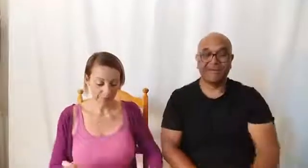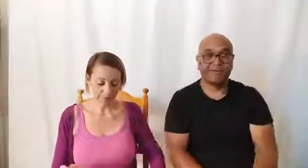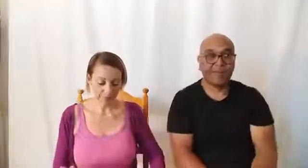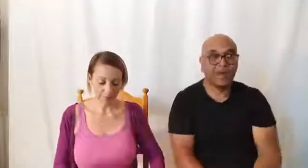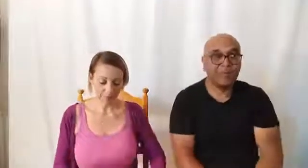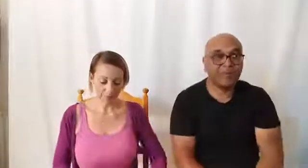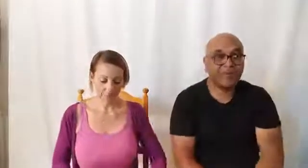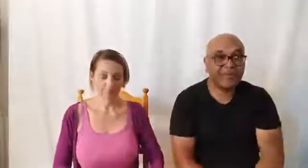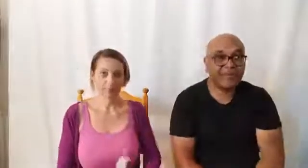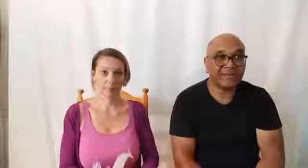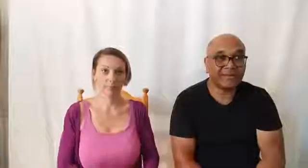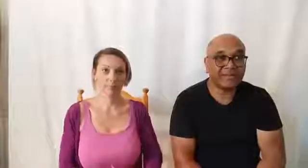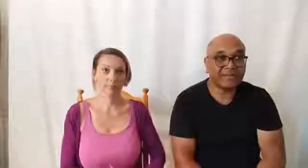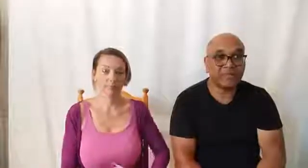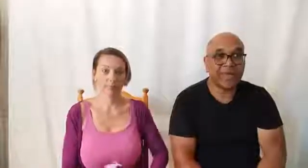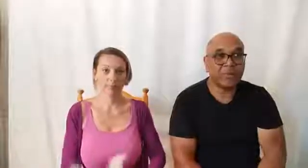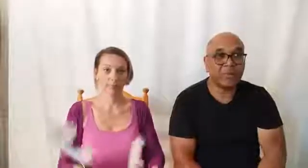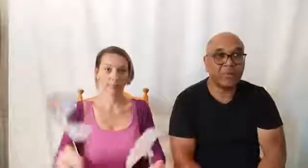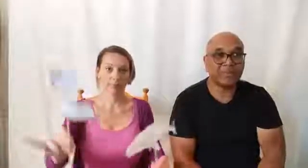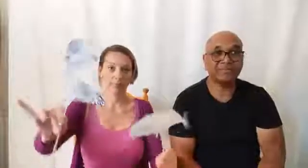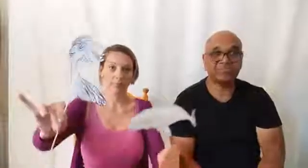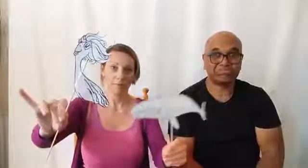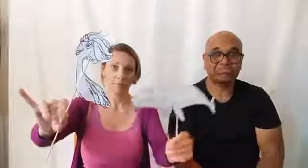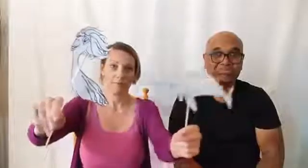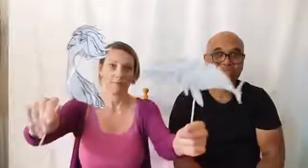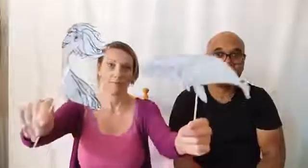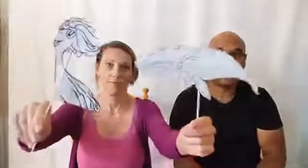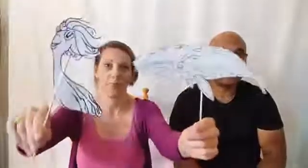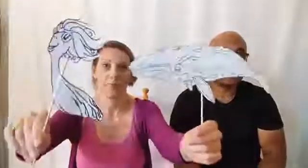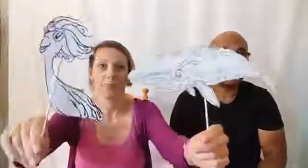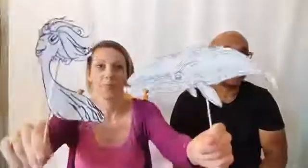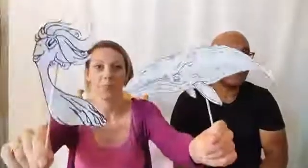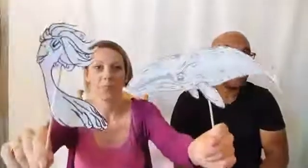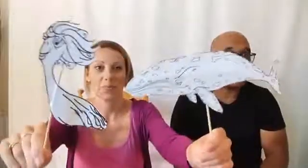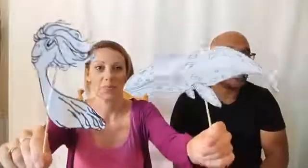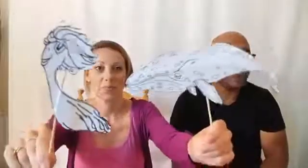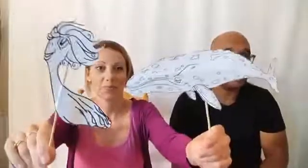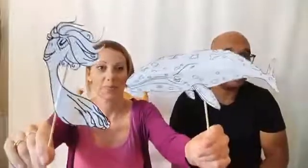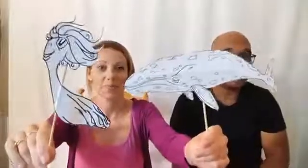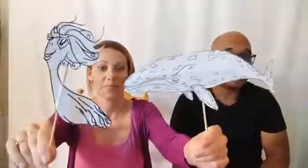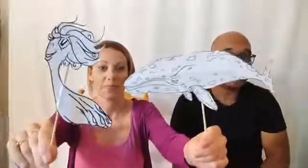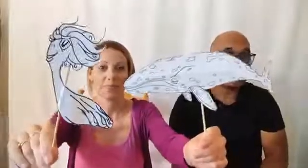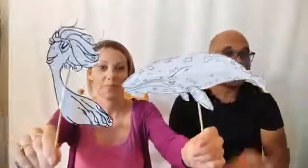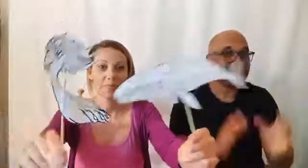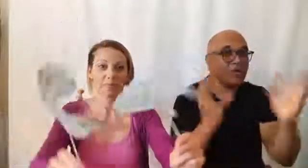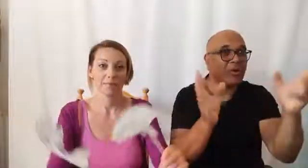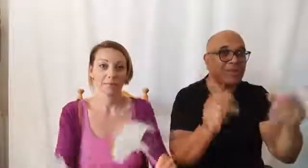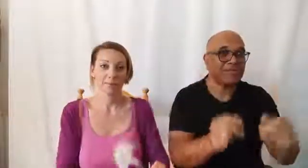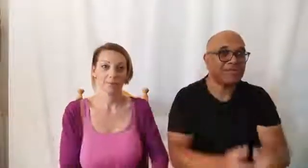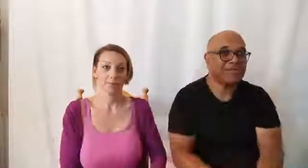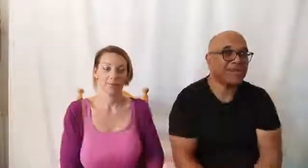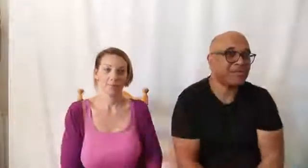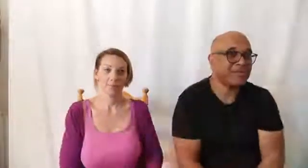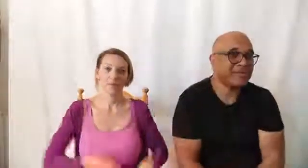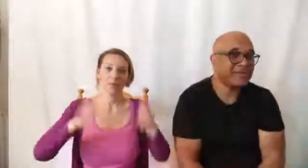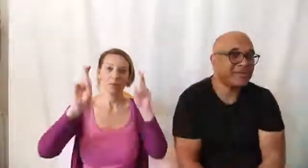Hope you enjoyed that. It's a brand new book. It's got beautiful artwork in it, but she's not quite finished yet, which is,